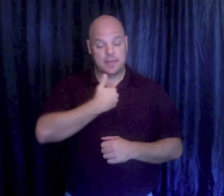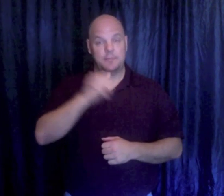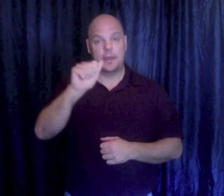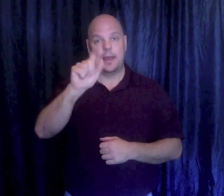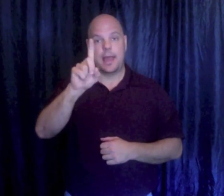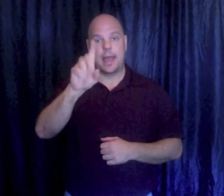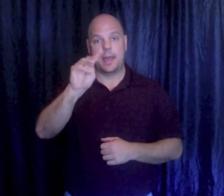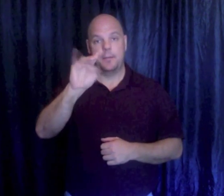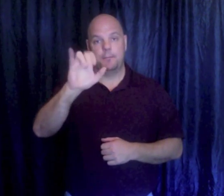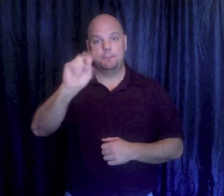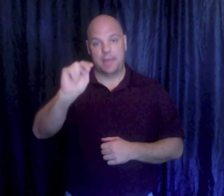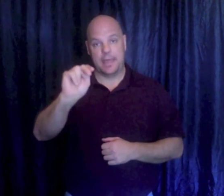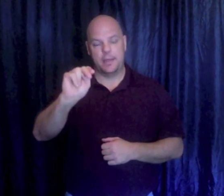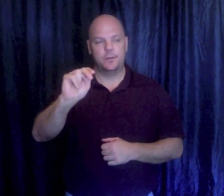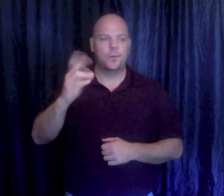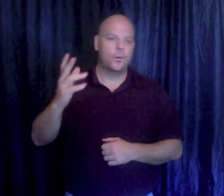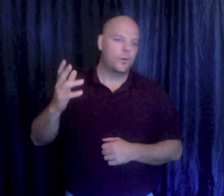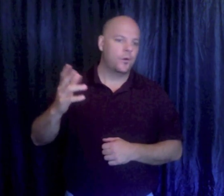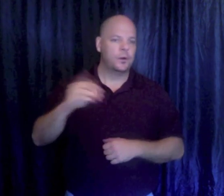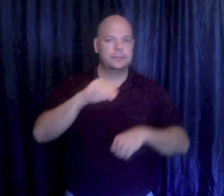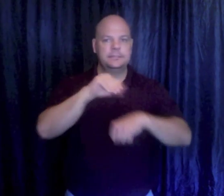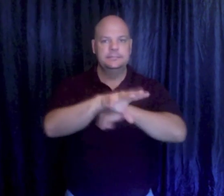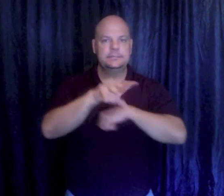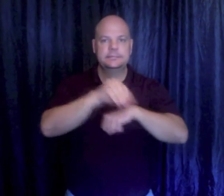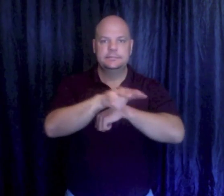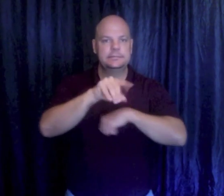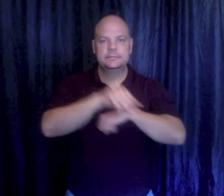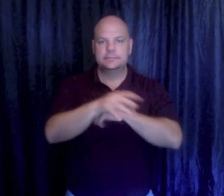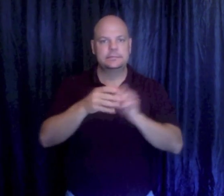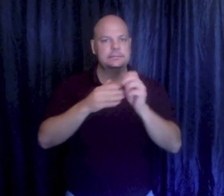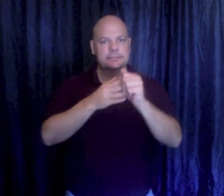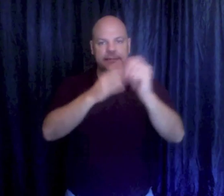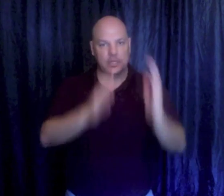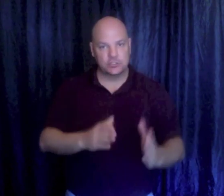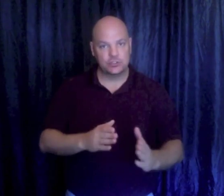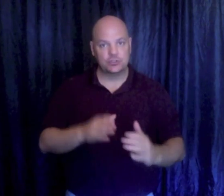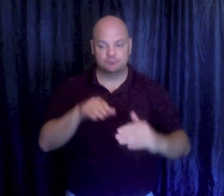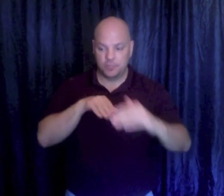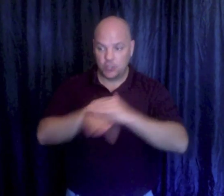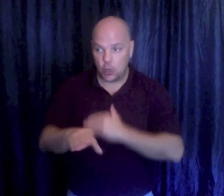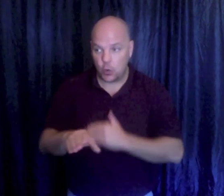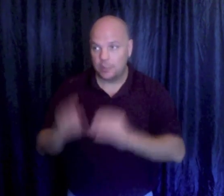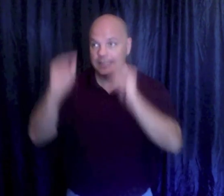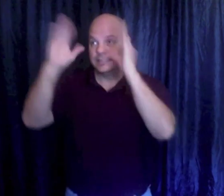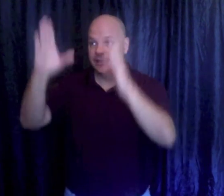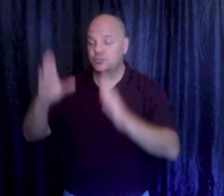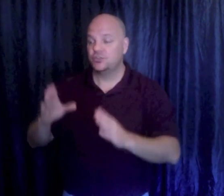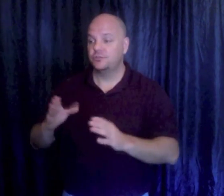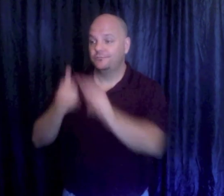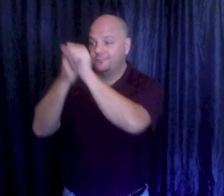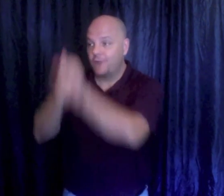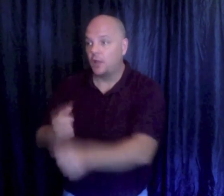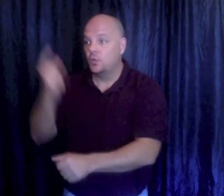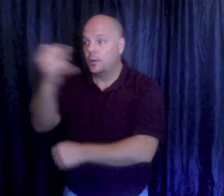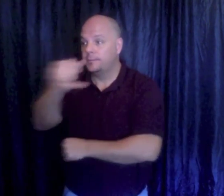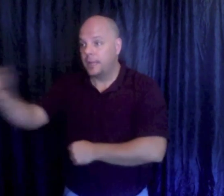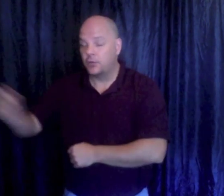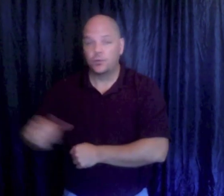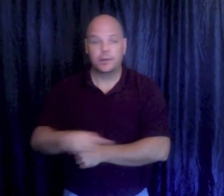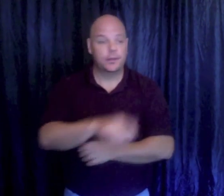I'm the guidance counselor, and I walk in and I see the teacher's operating one way and the interpreter operating one way, as long as I know what